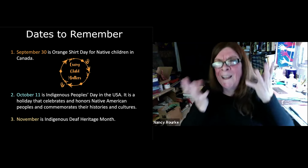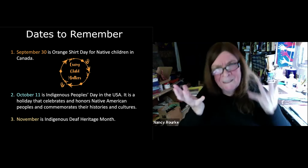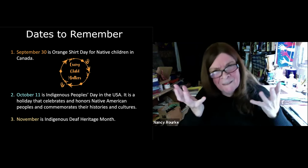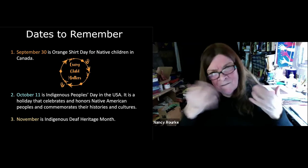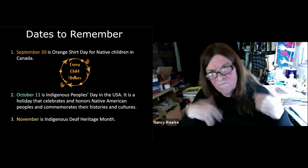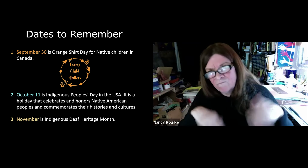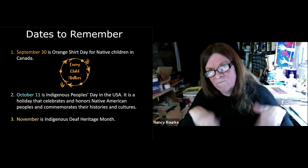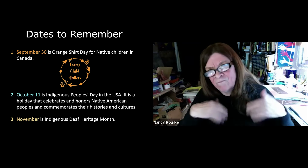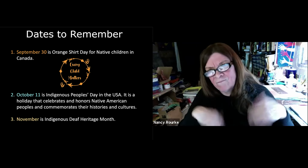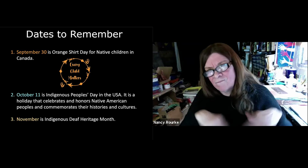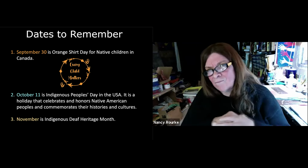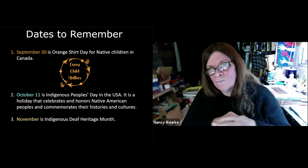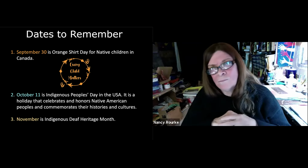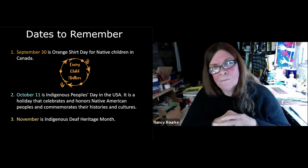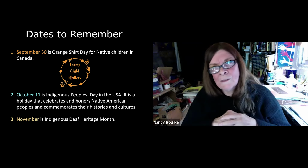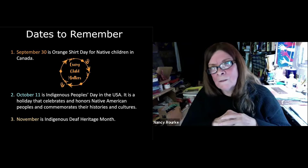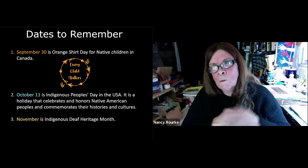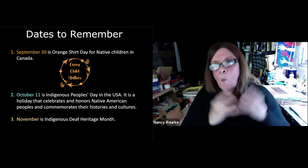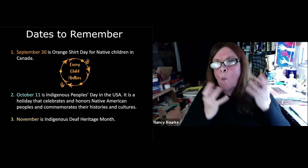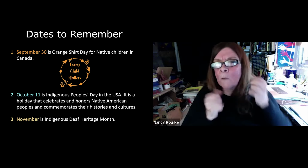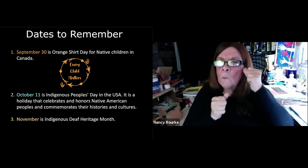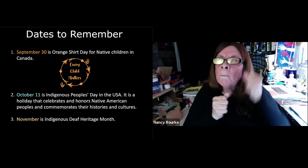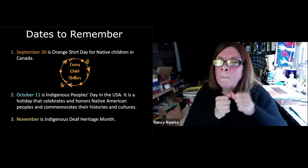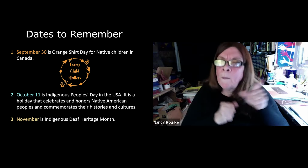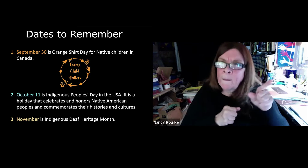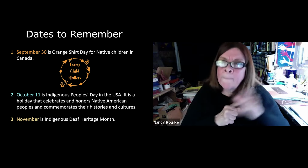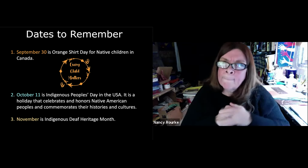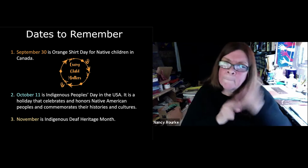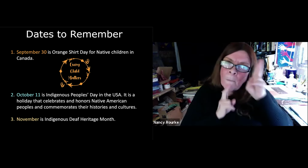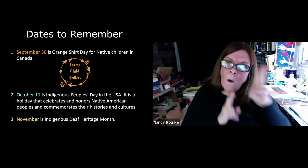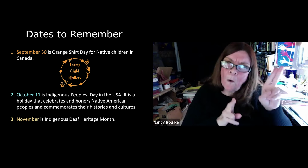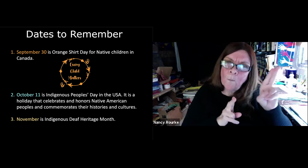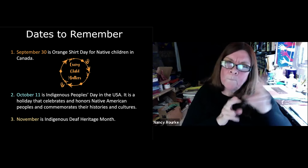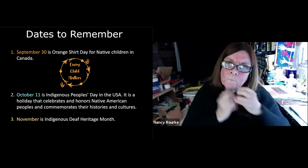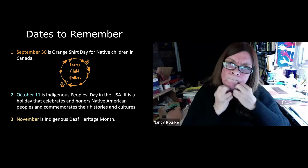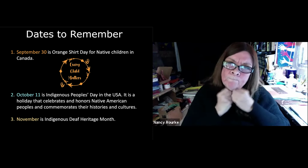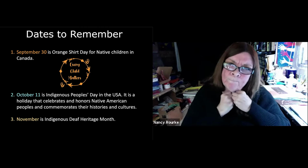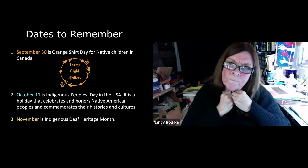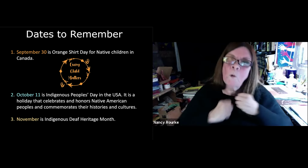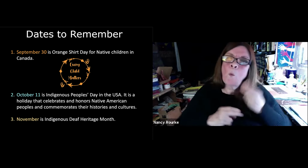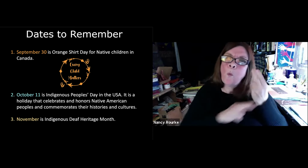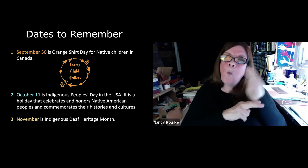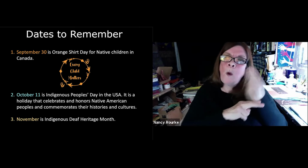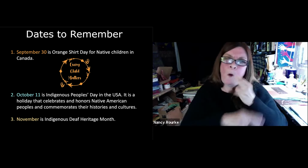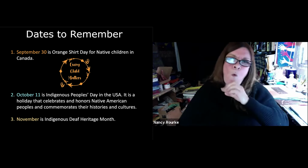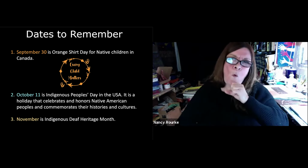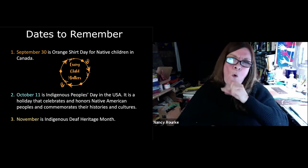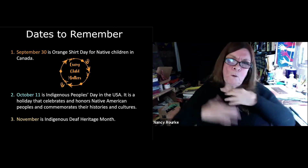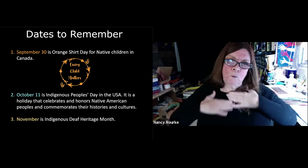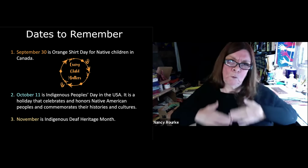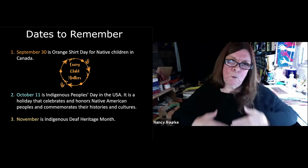At the residential schools, at the Native residential schools. We have lost many children there. And so, we want to